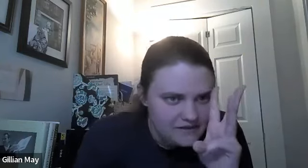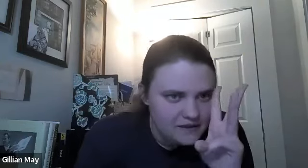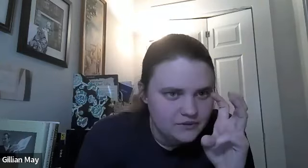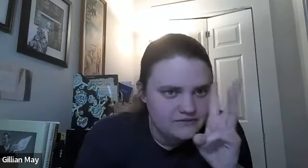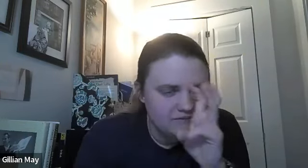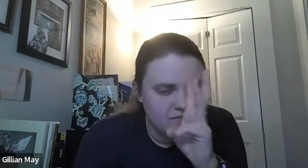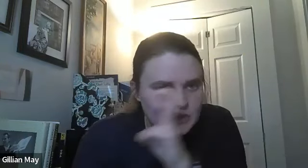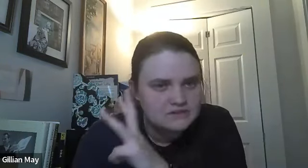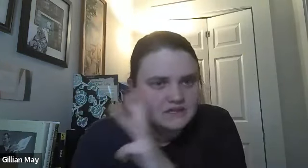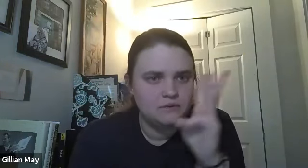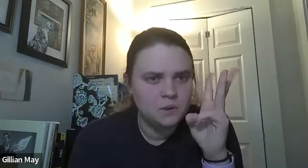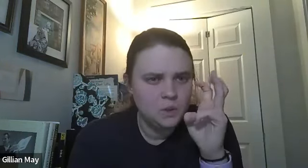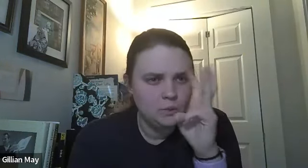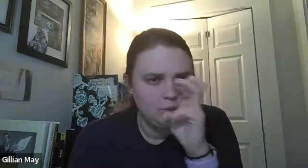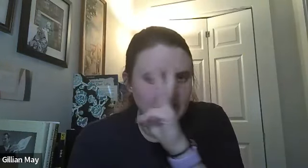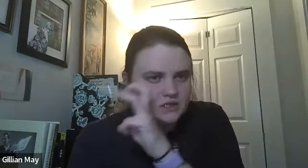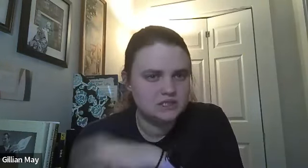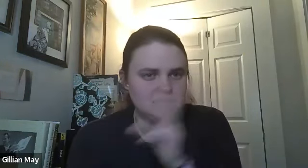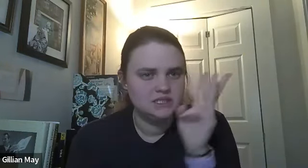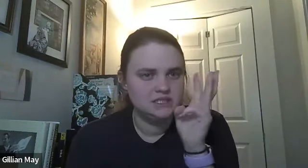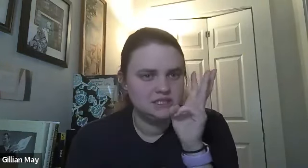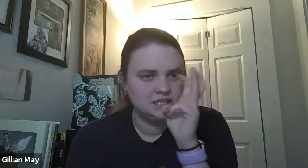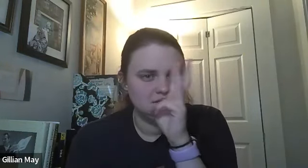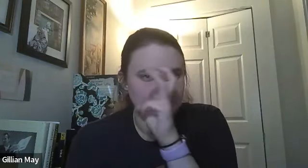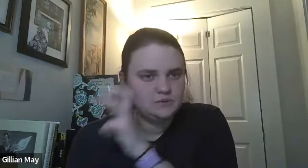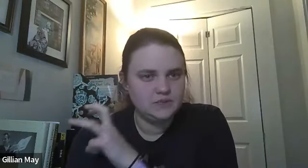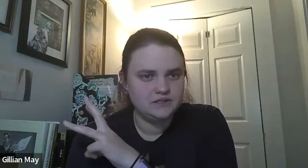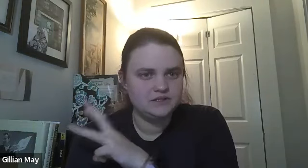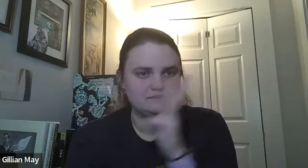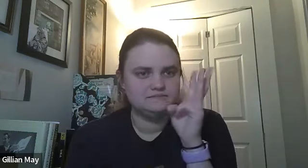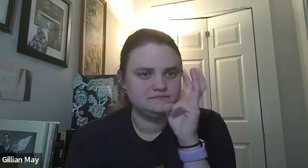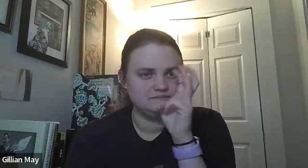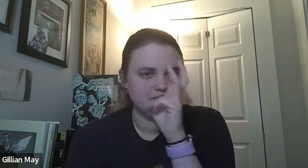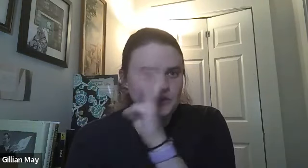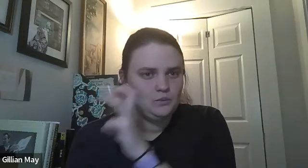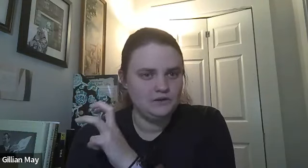light, weird, weird light going, weird, weird, weird.